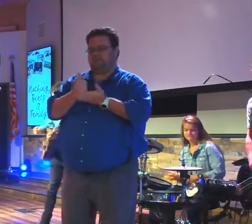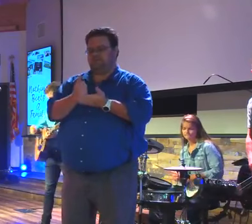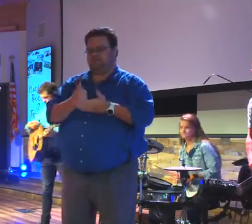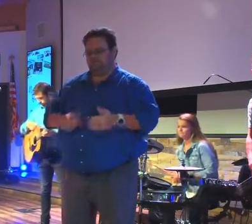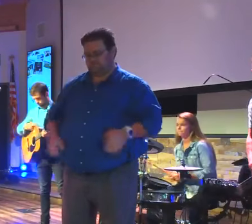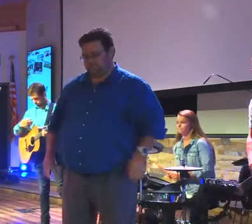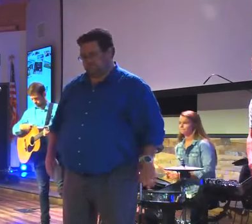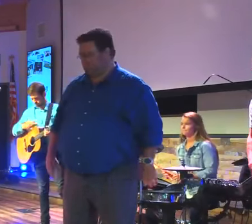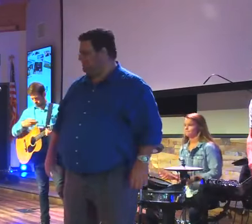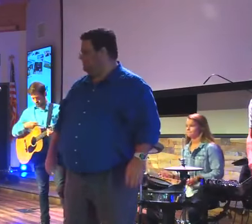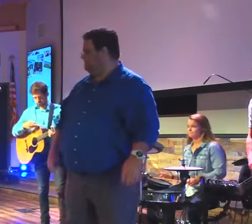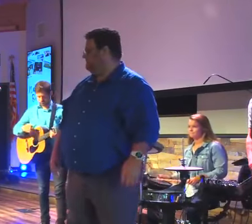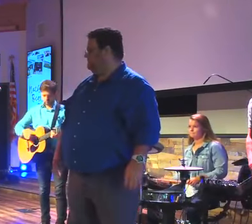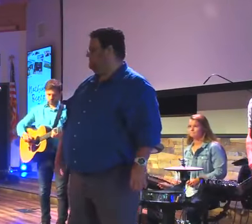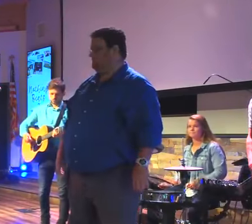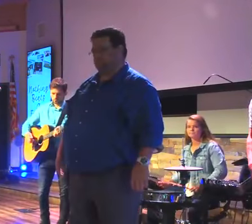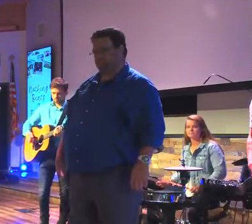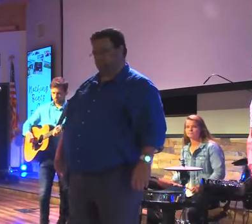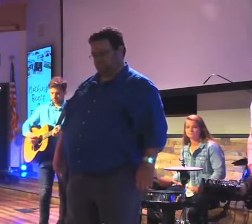Amen.